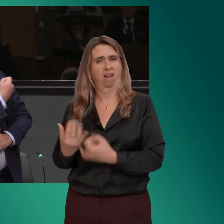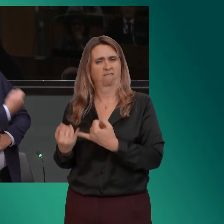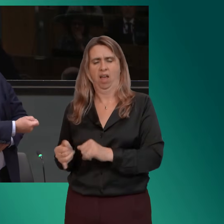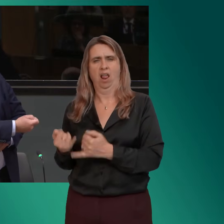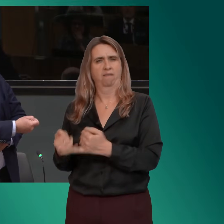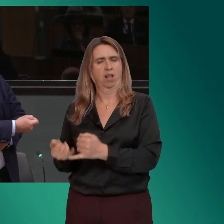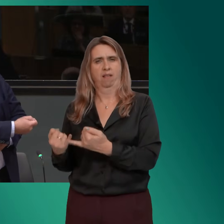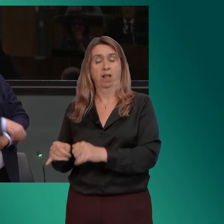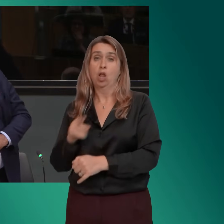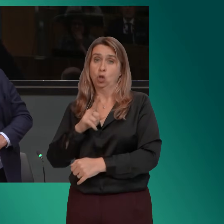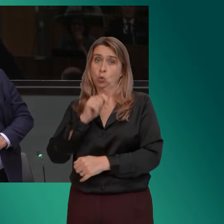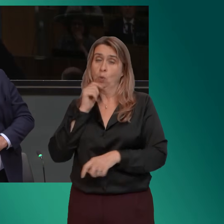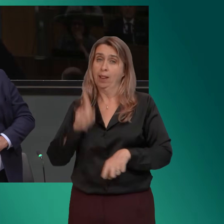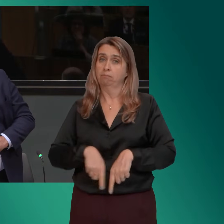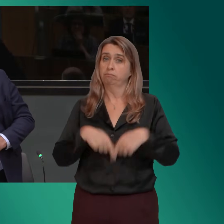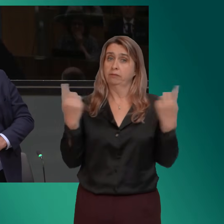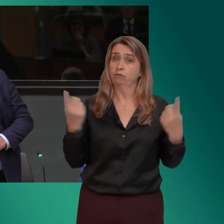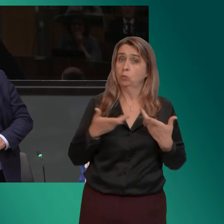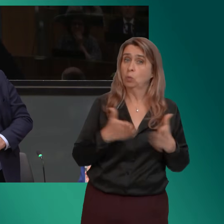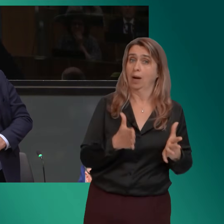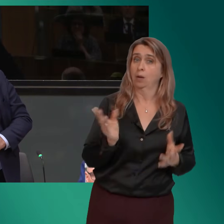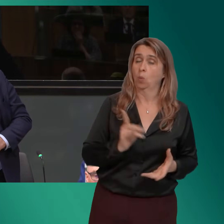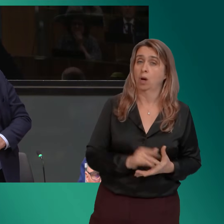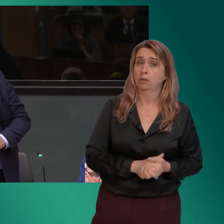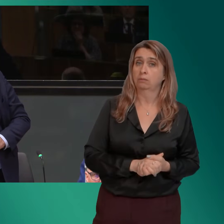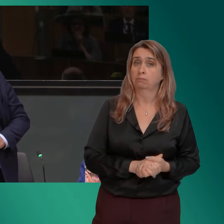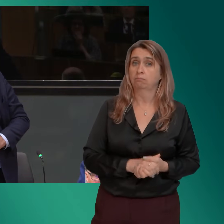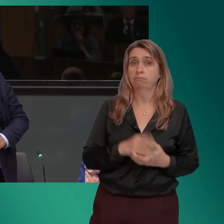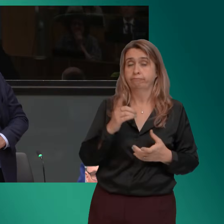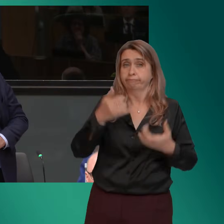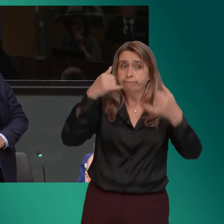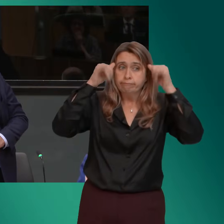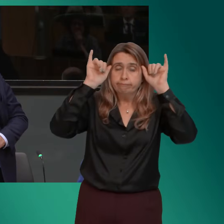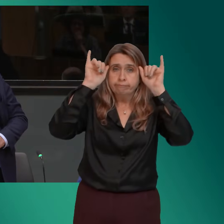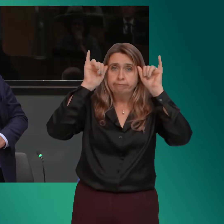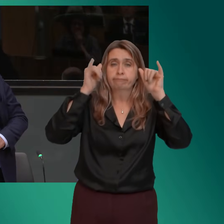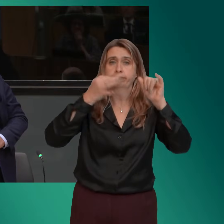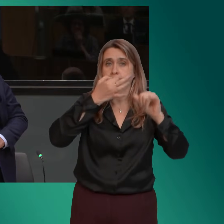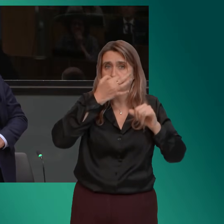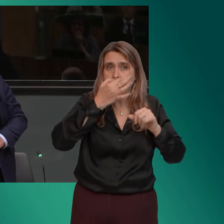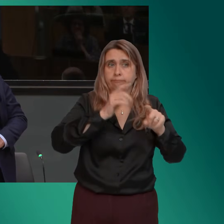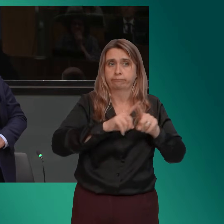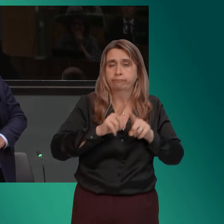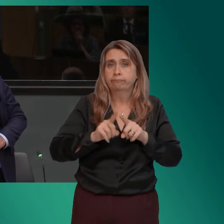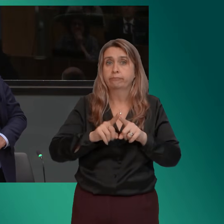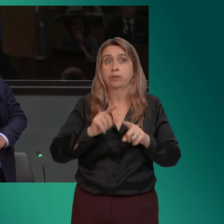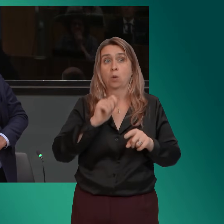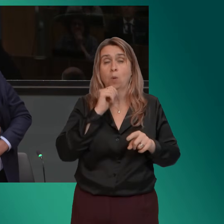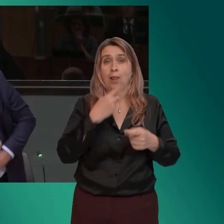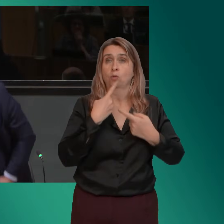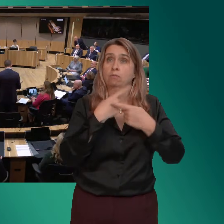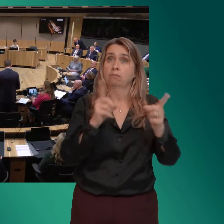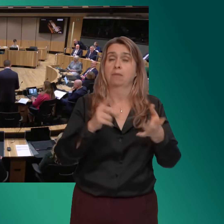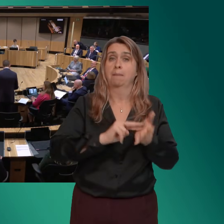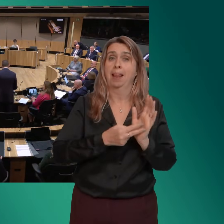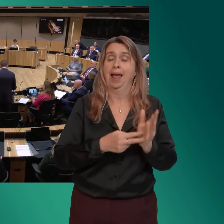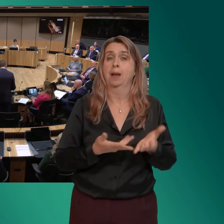prevail here in Wales? And will we see that new bovine TB plan before the Royal Welsh Show in the summer recess?